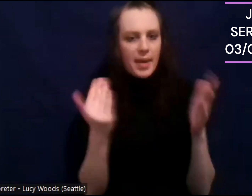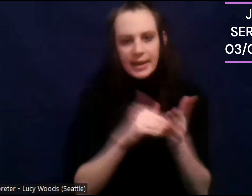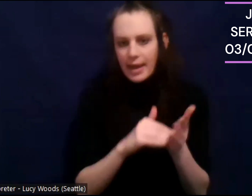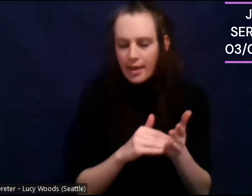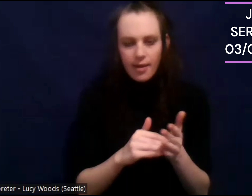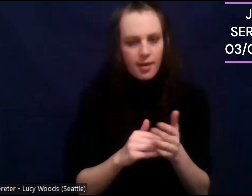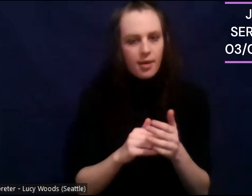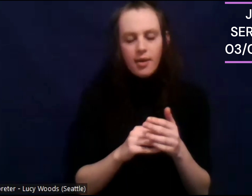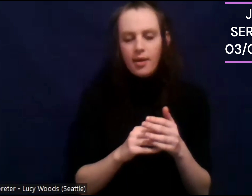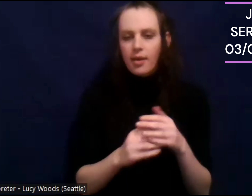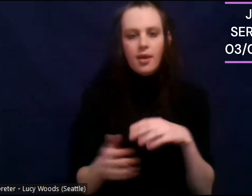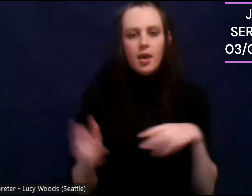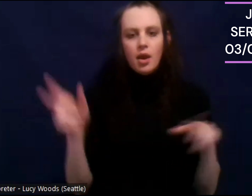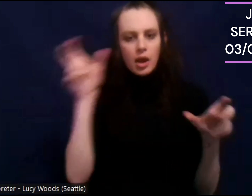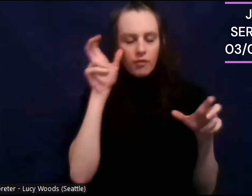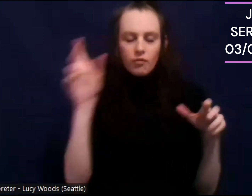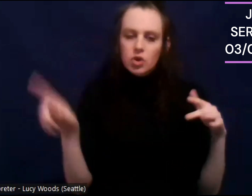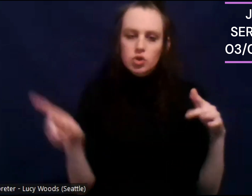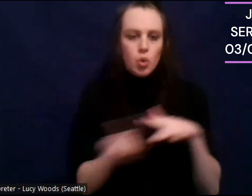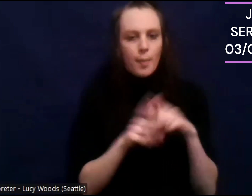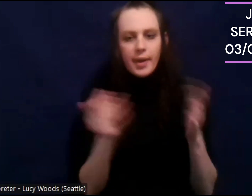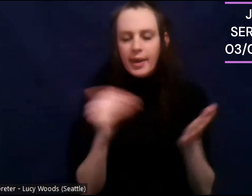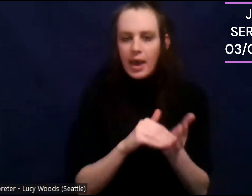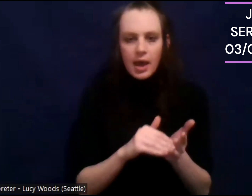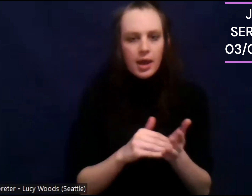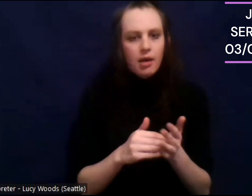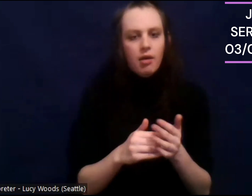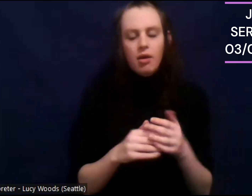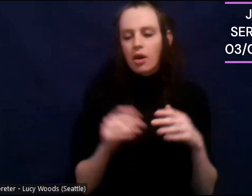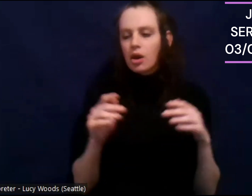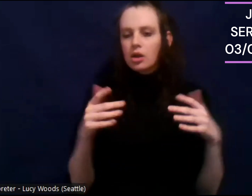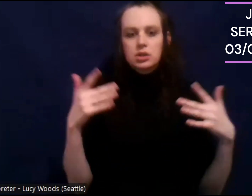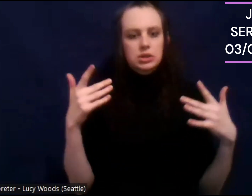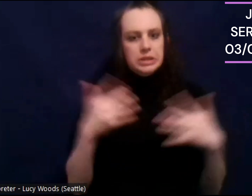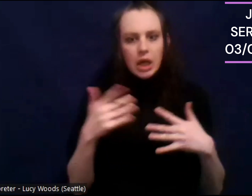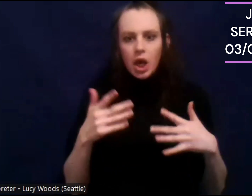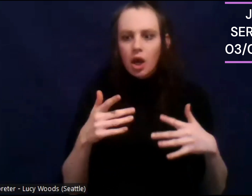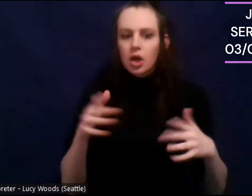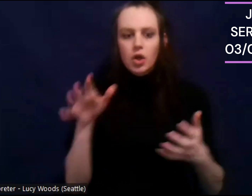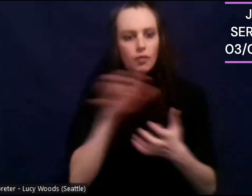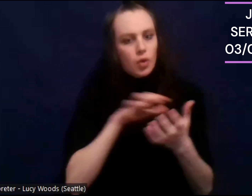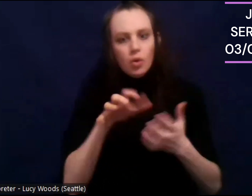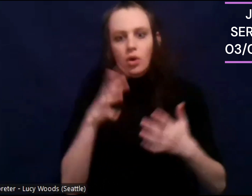that terror, bewilderment, frustration, and despair, all of it will come right back.